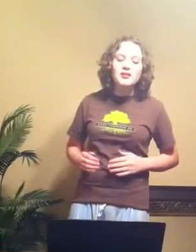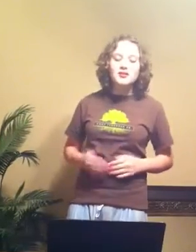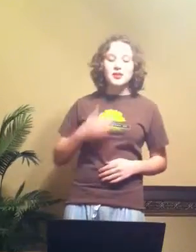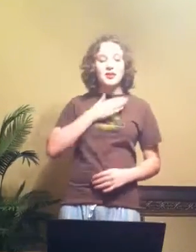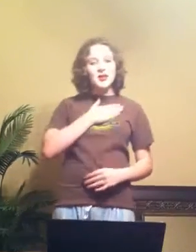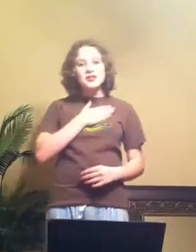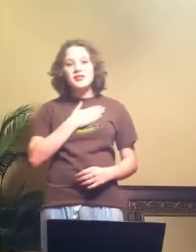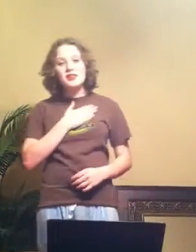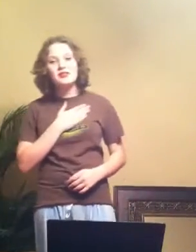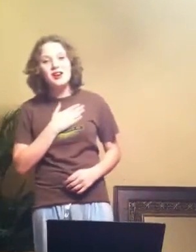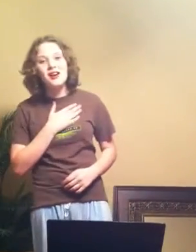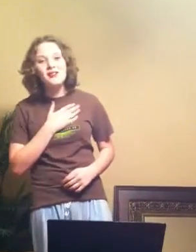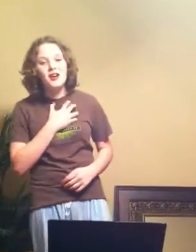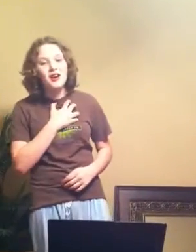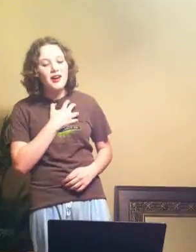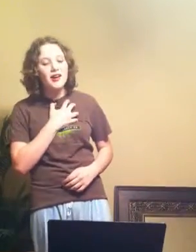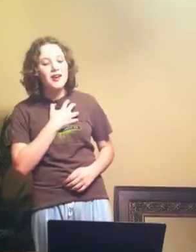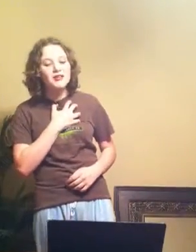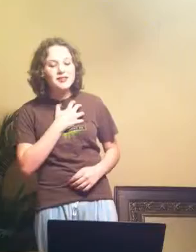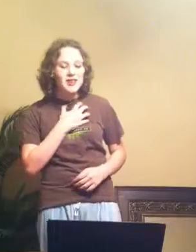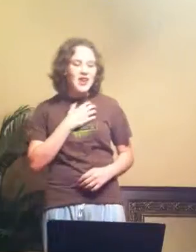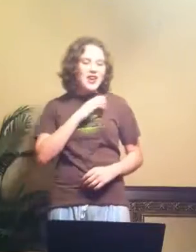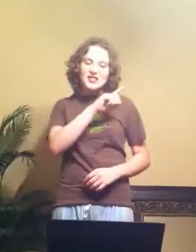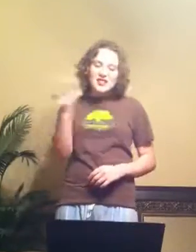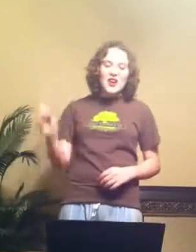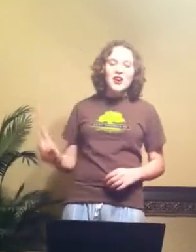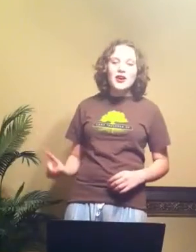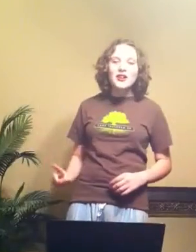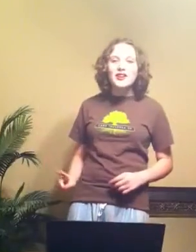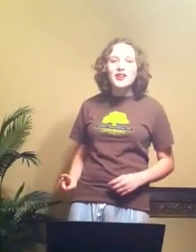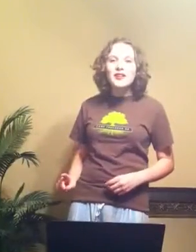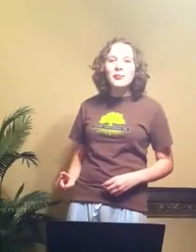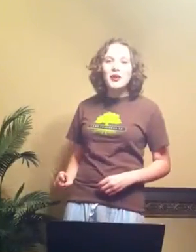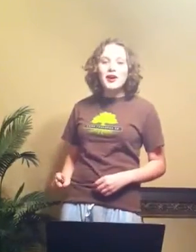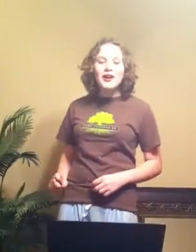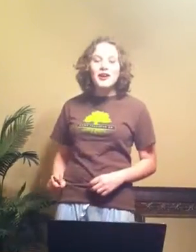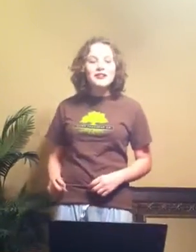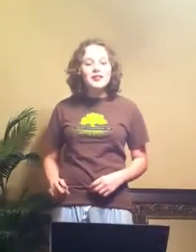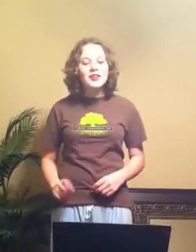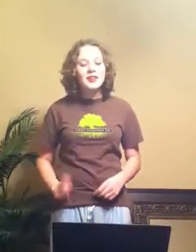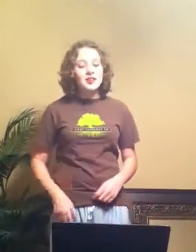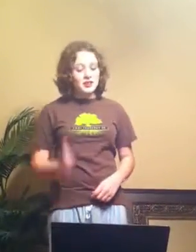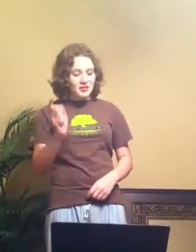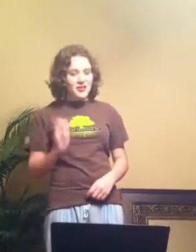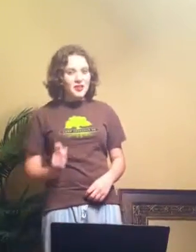scars, collecting your jar of hearts and tearing love apart. You're